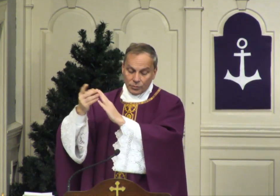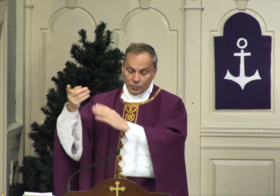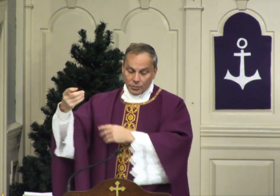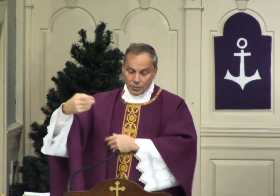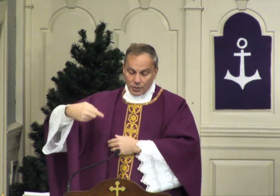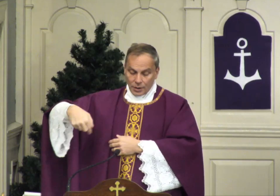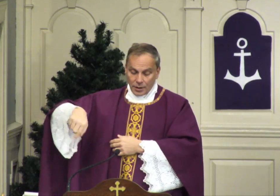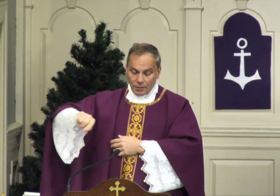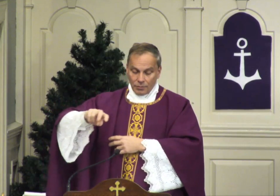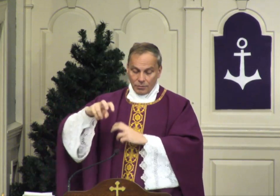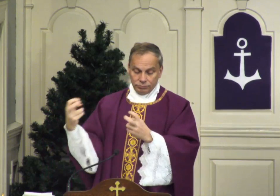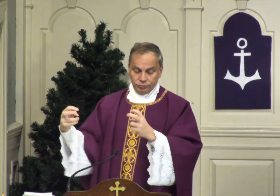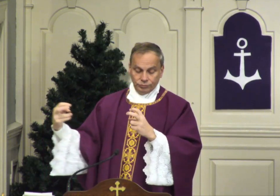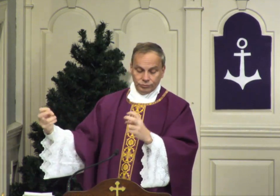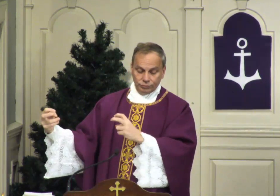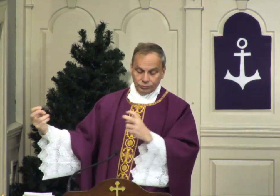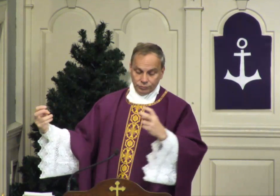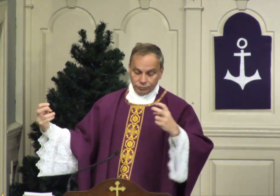were sitting there.